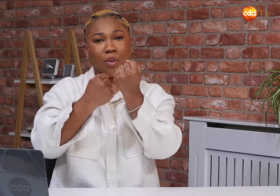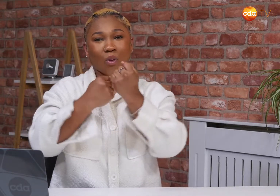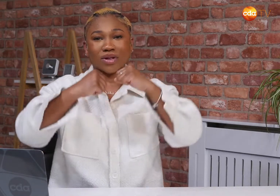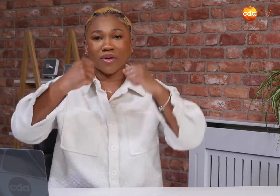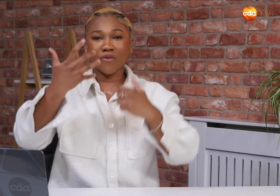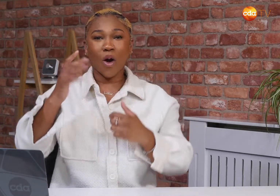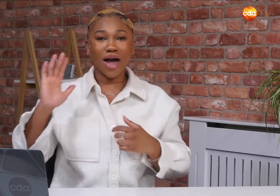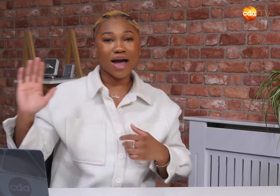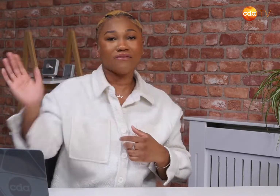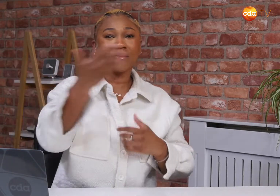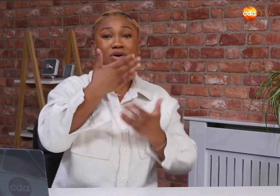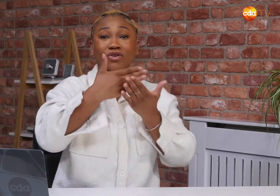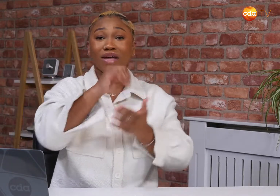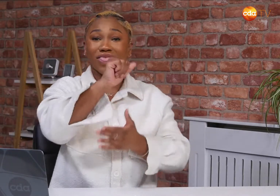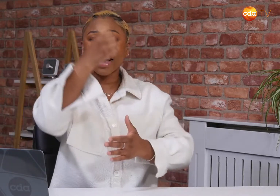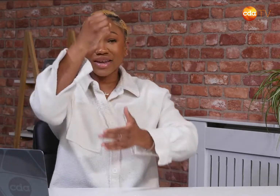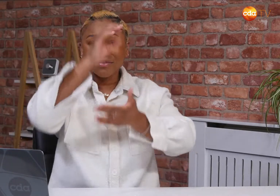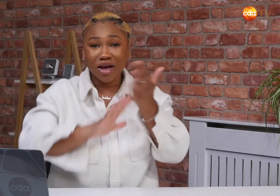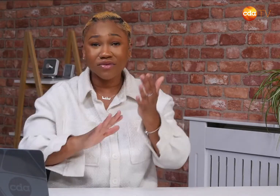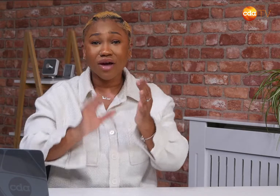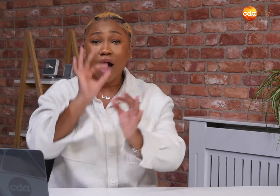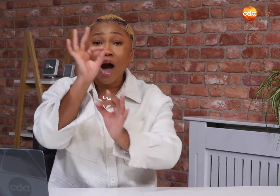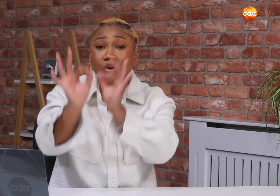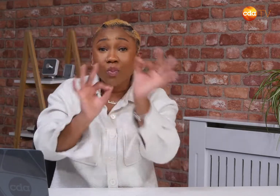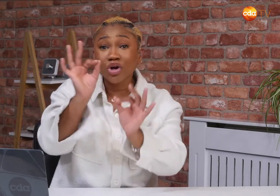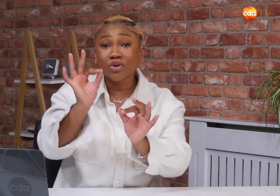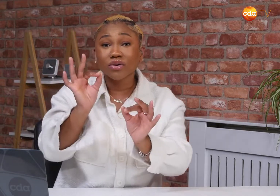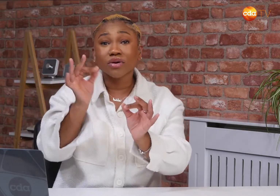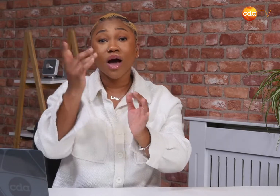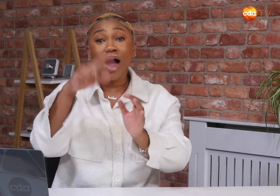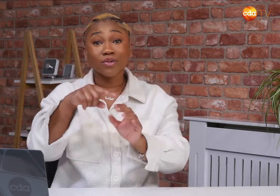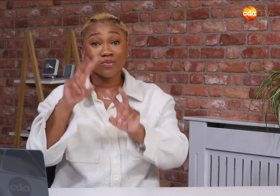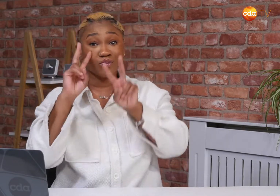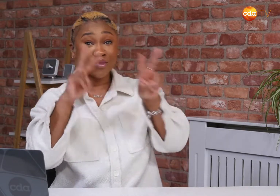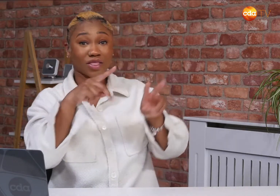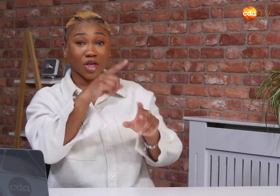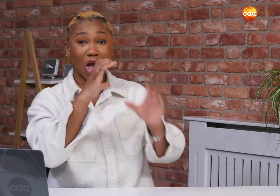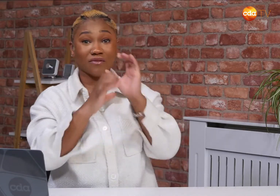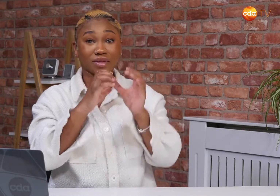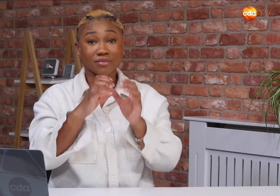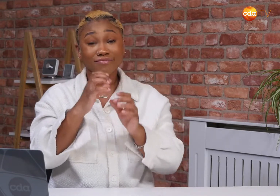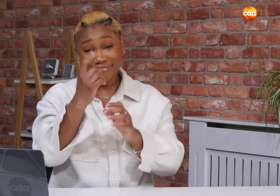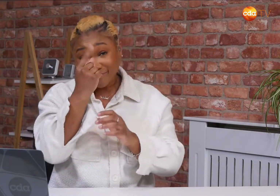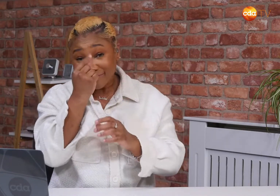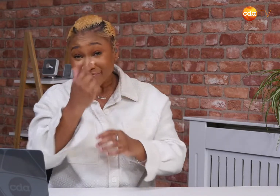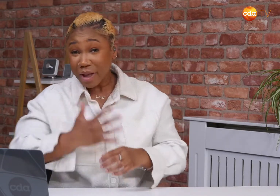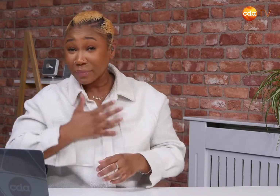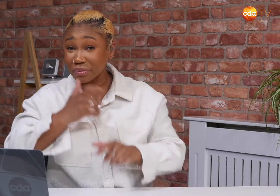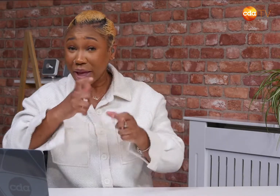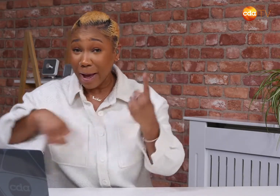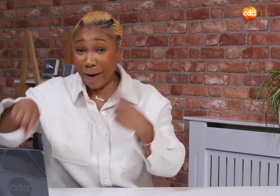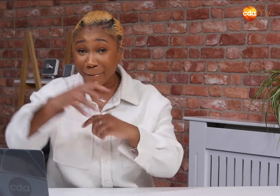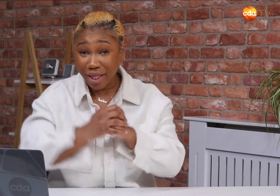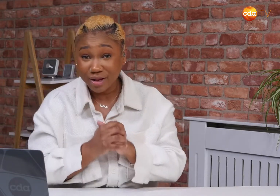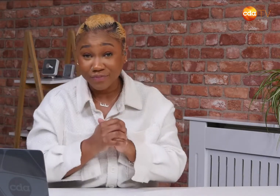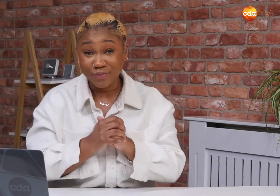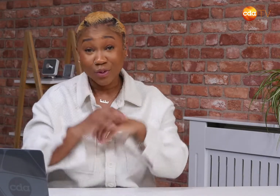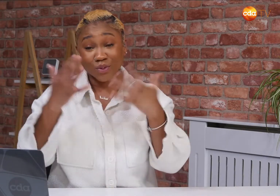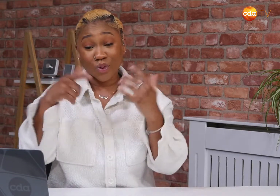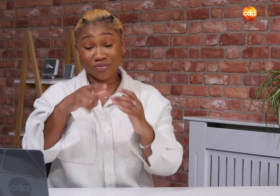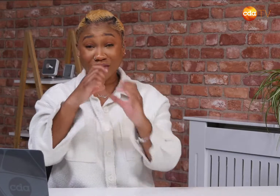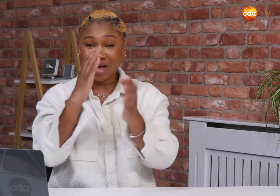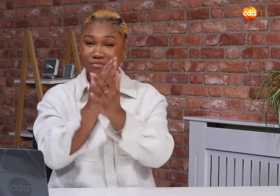create a safe space and promote this topic so that people feel comfortable to ask their questions and get involved